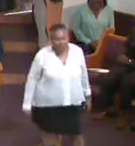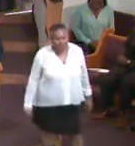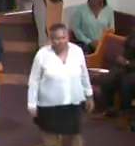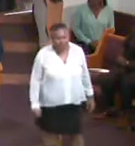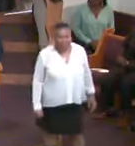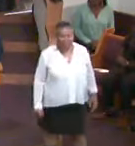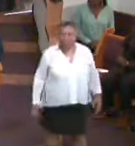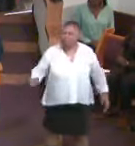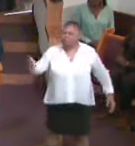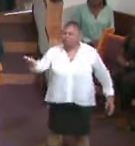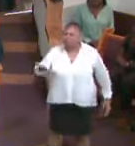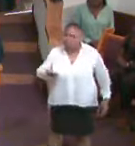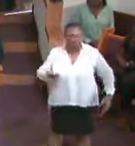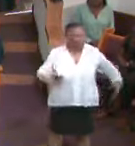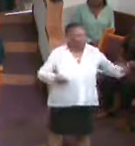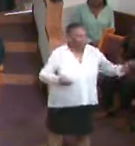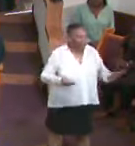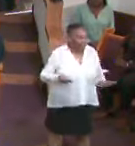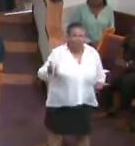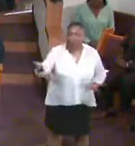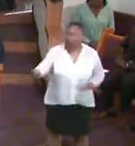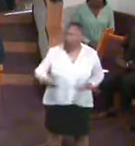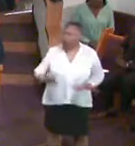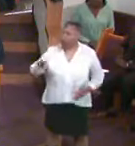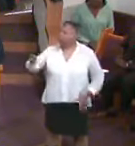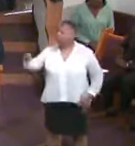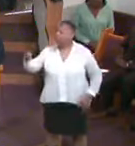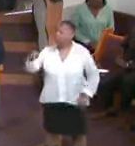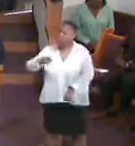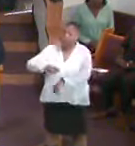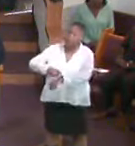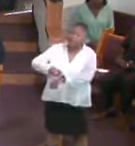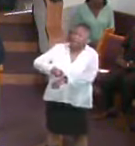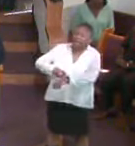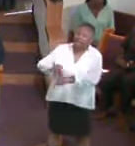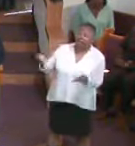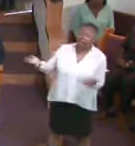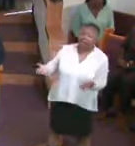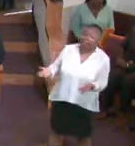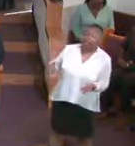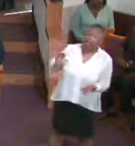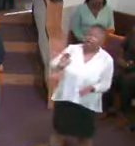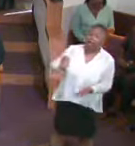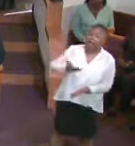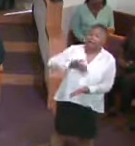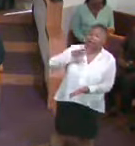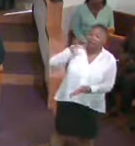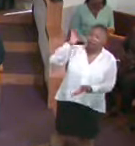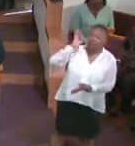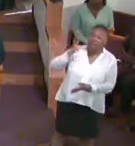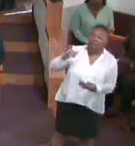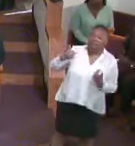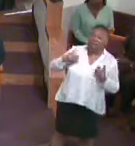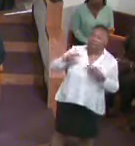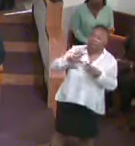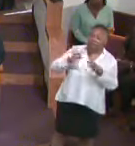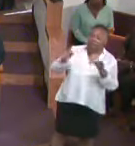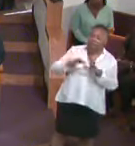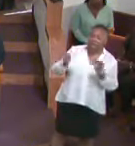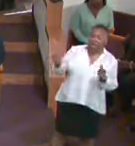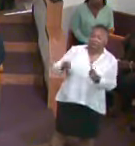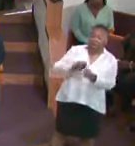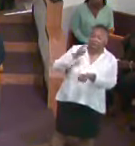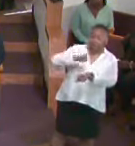Welcome, welcome, welcome. This is your second time here. Our pastor has a saying: the first time you come, you're a